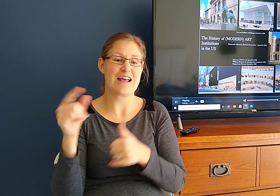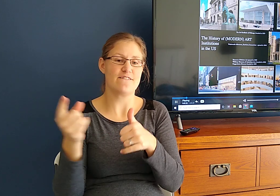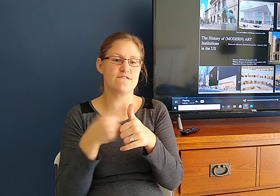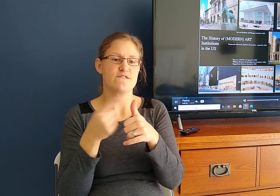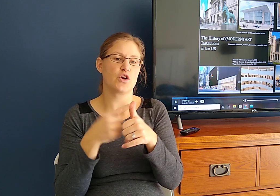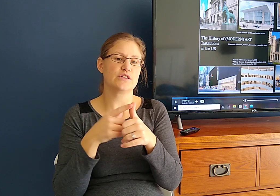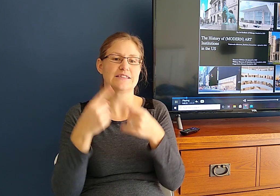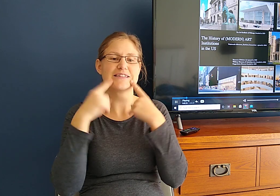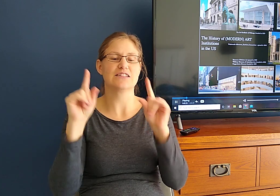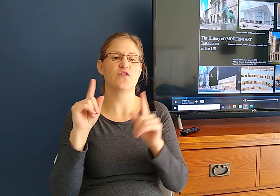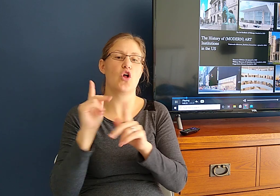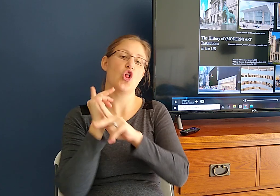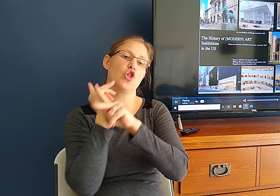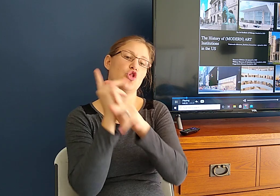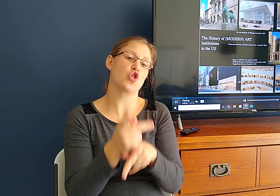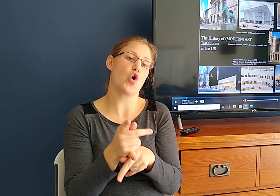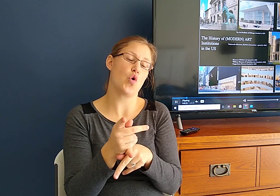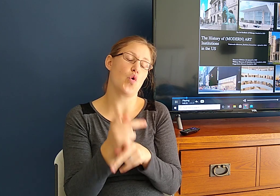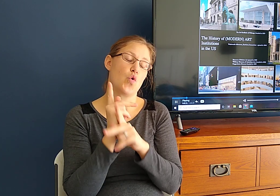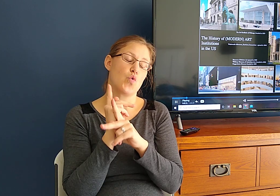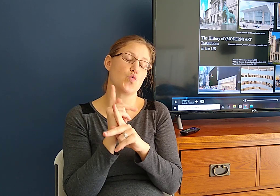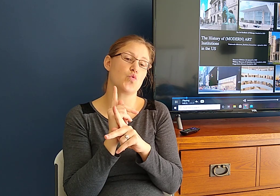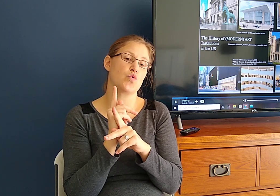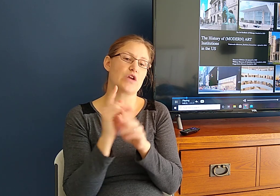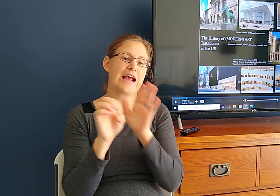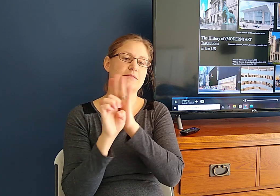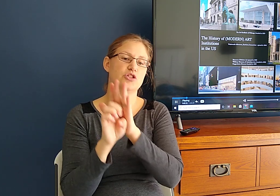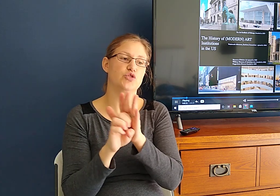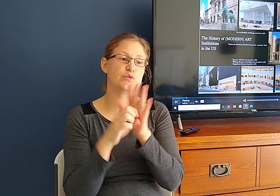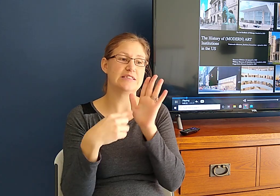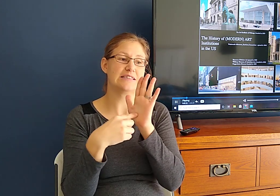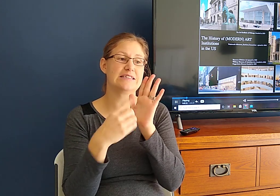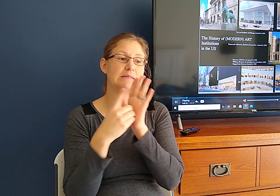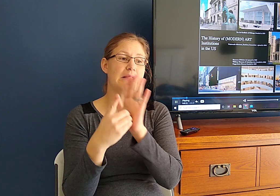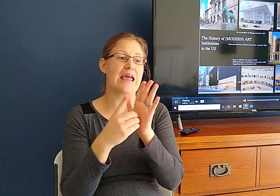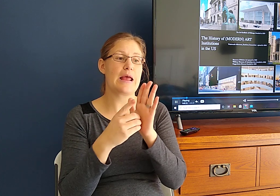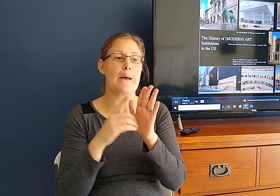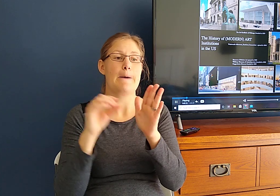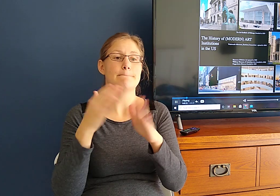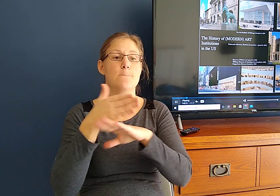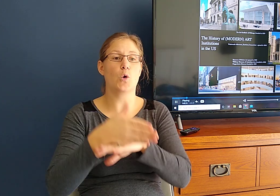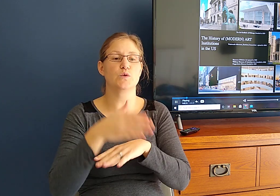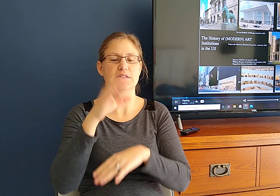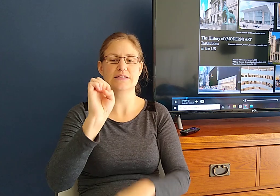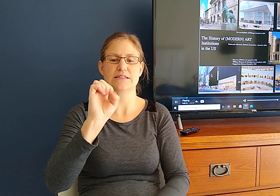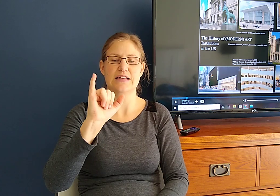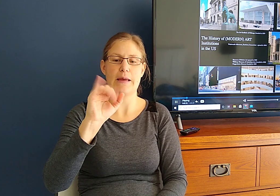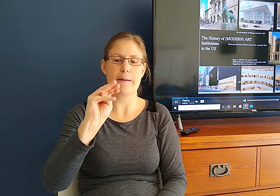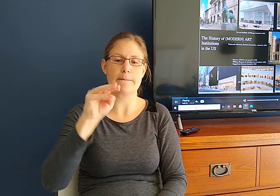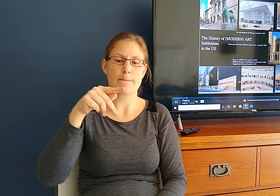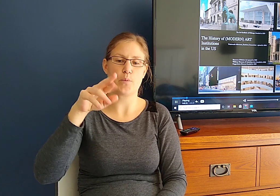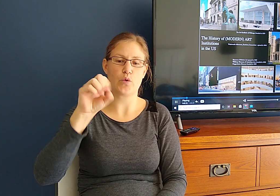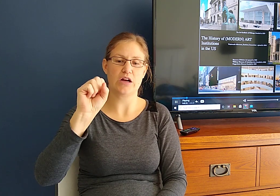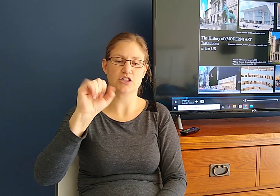exhibition was displaying post-impressionist paintings that same year as it opened